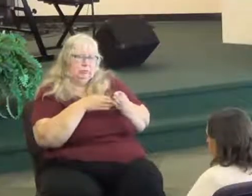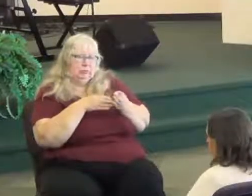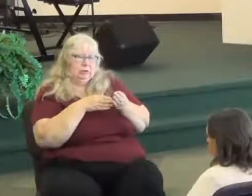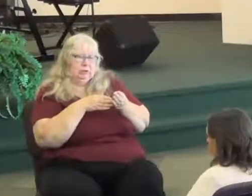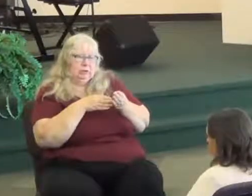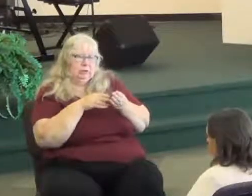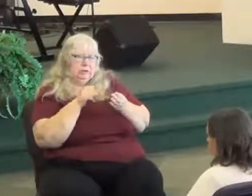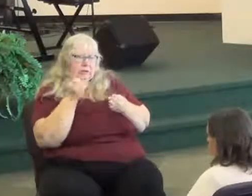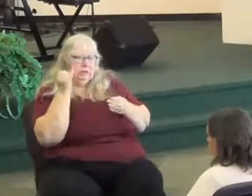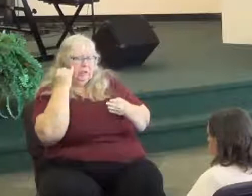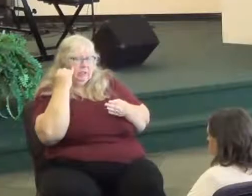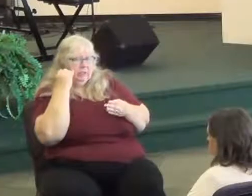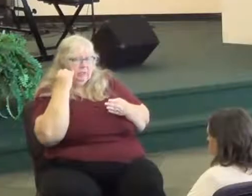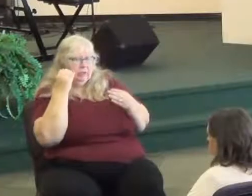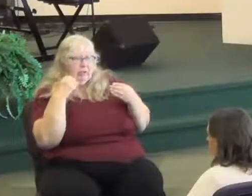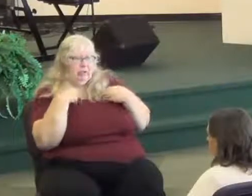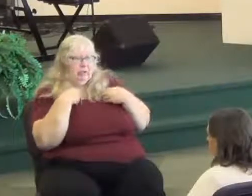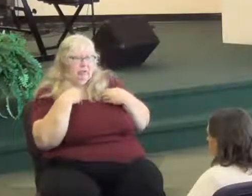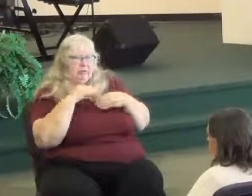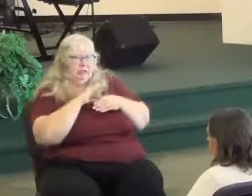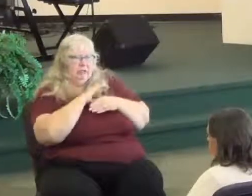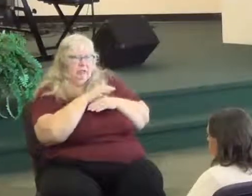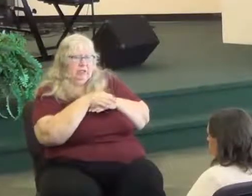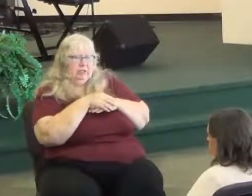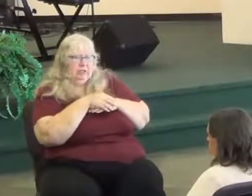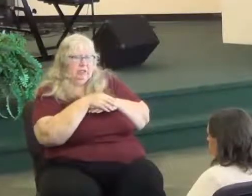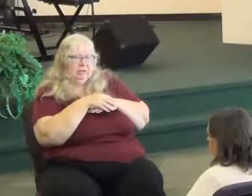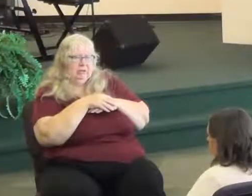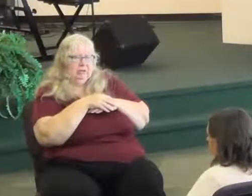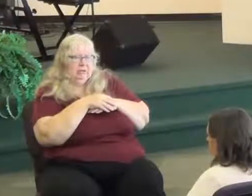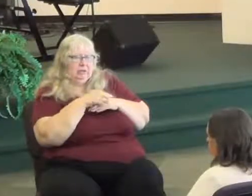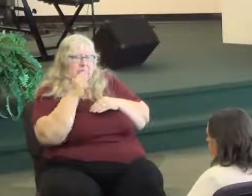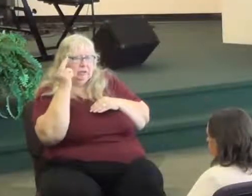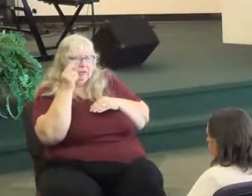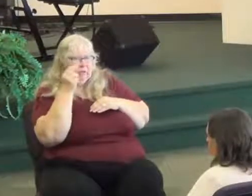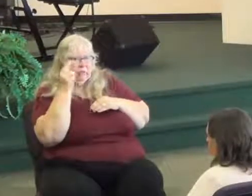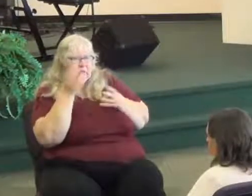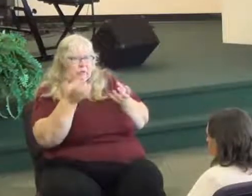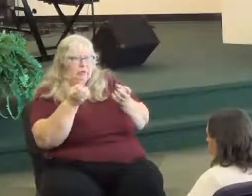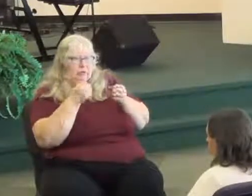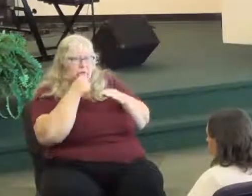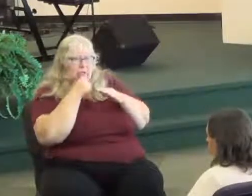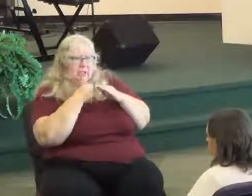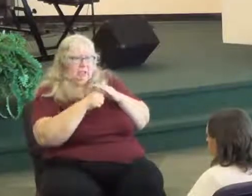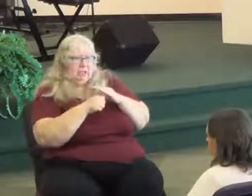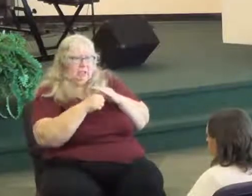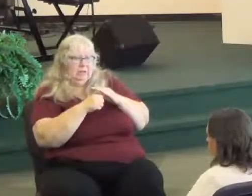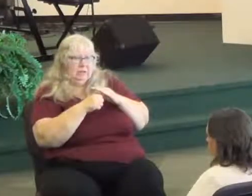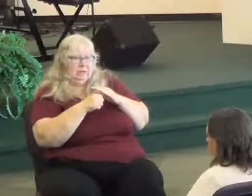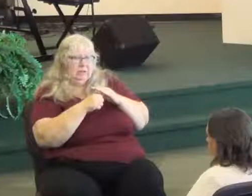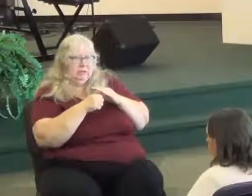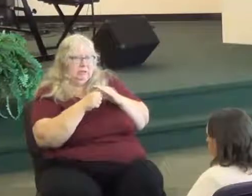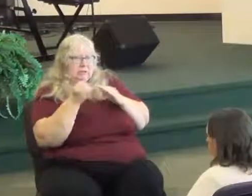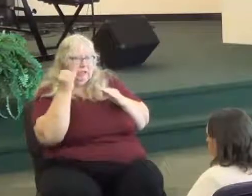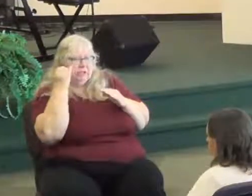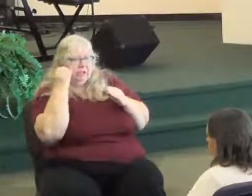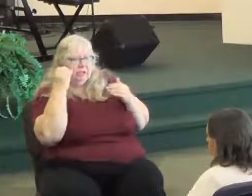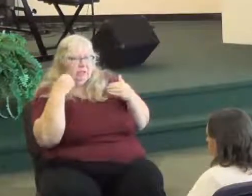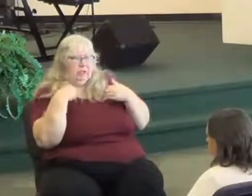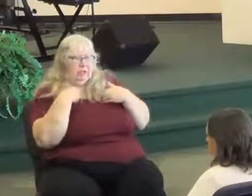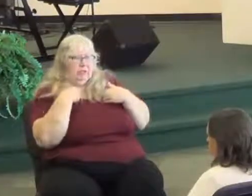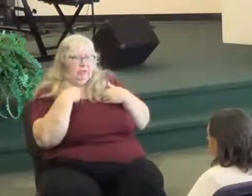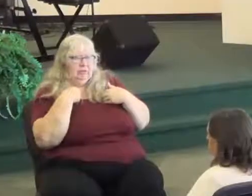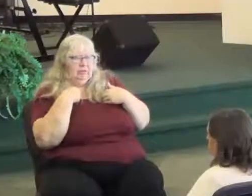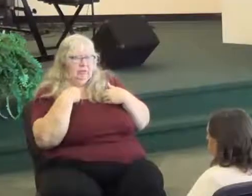of a sudden you got it and you want to cover it up, the reason you want to cover it up and hide it is because Leviticus 13 says that if you have this defiling